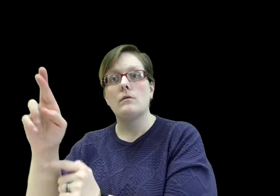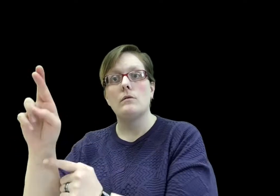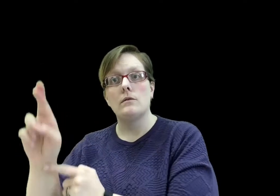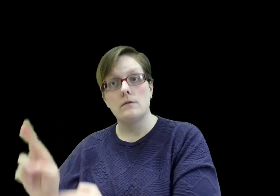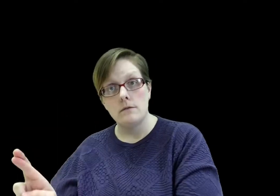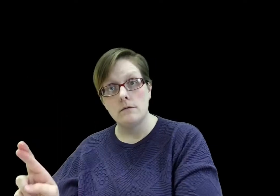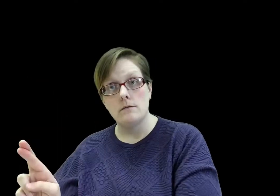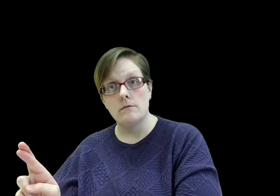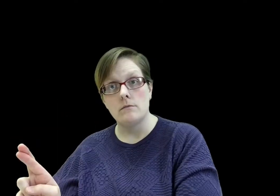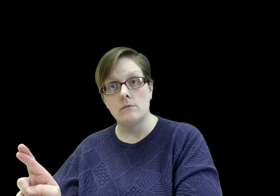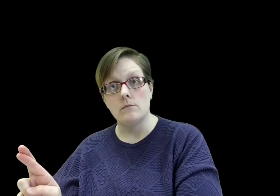recessives.